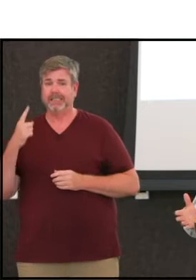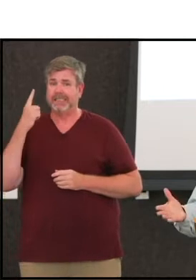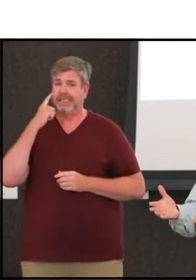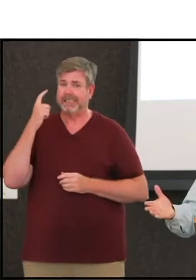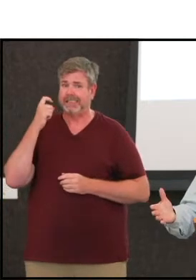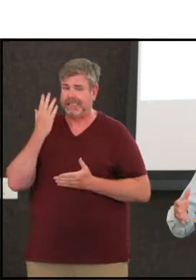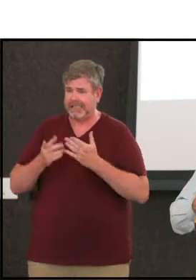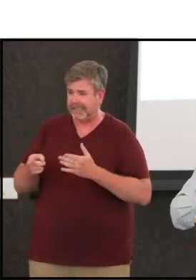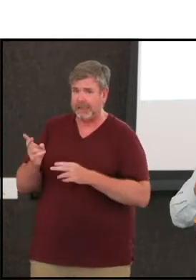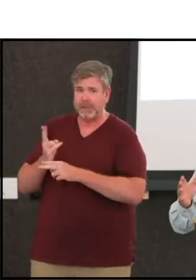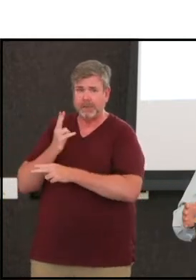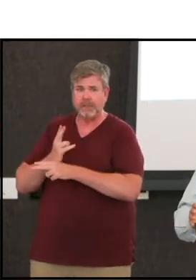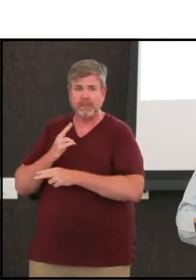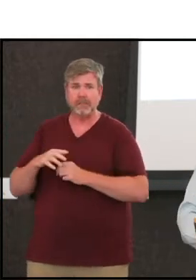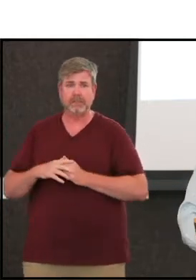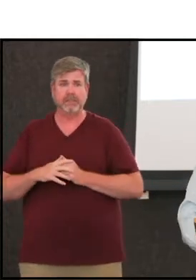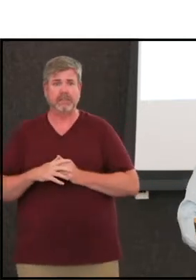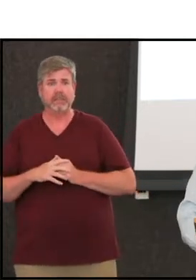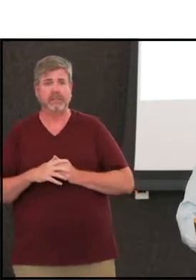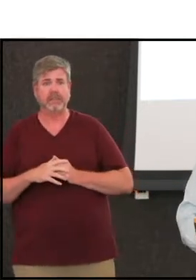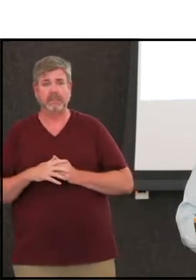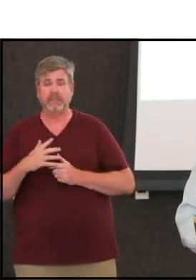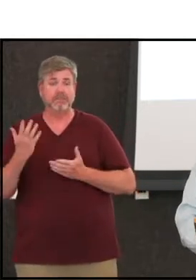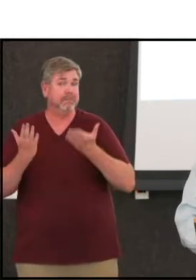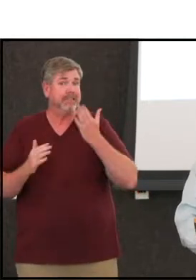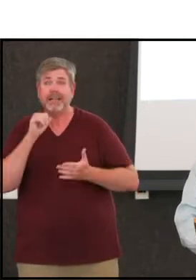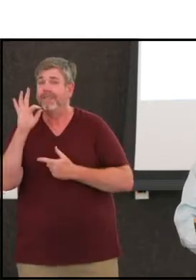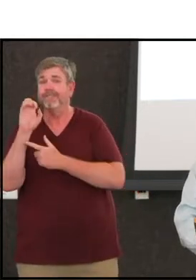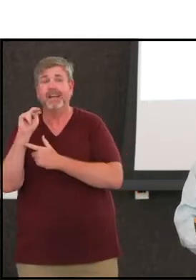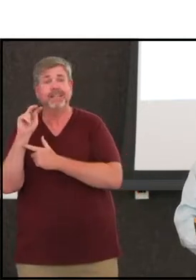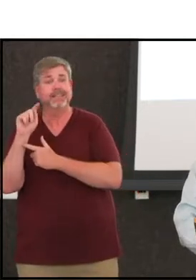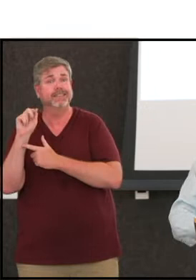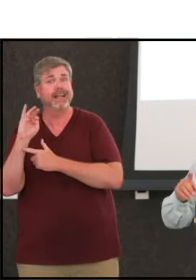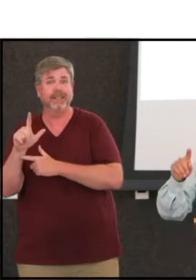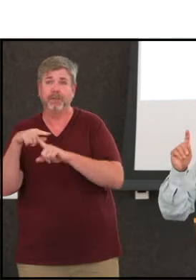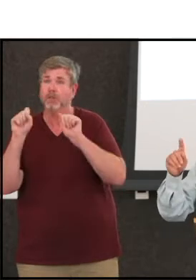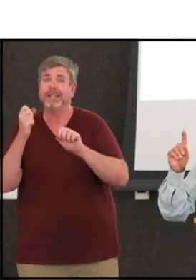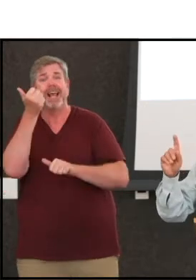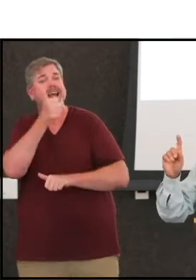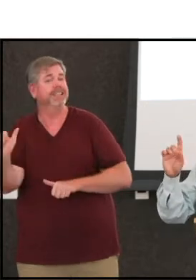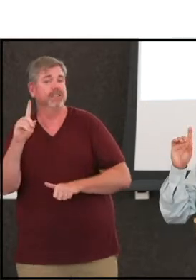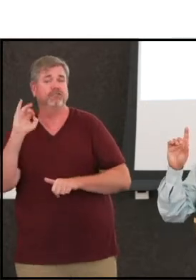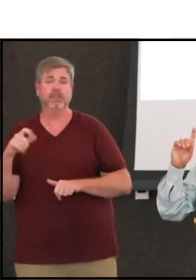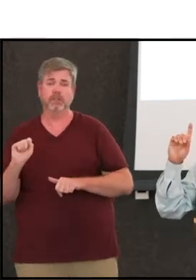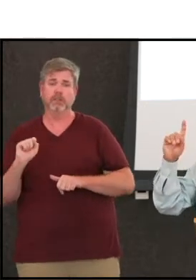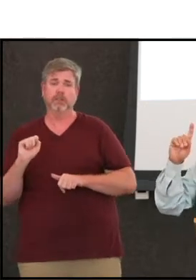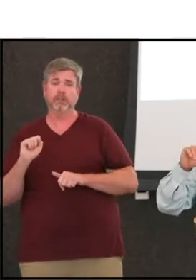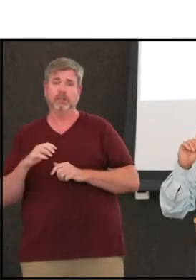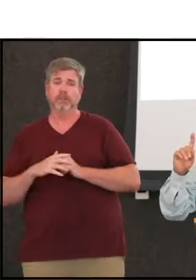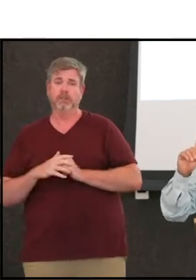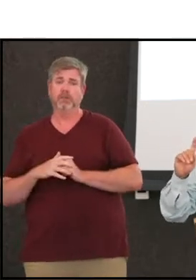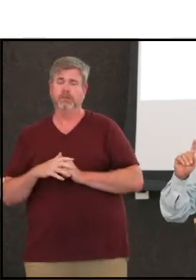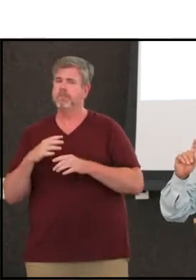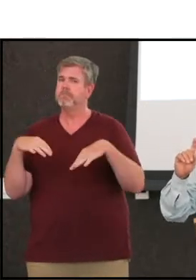to be fentanyl. This is really a general thing. So what do you watch for? Their mood changes. I would say the main thing